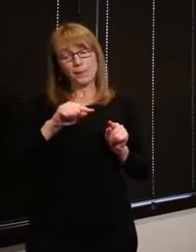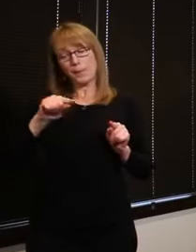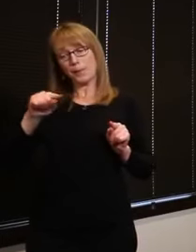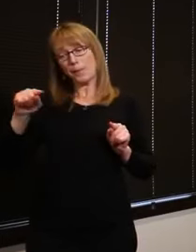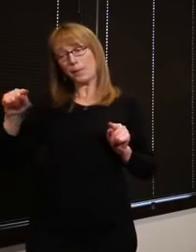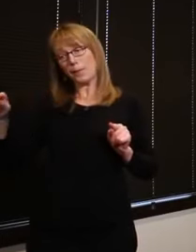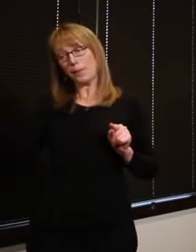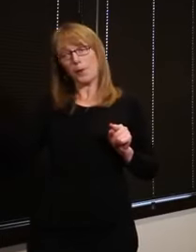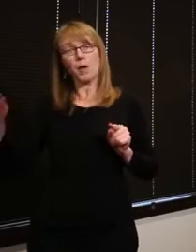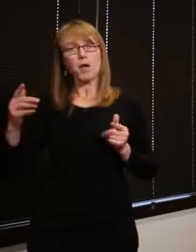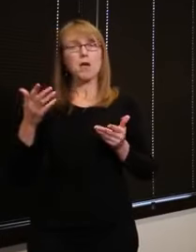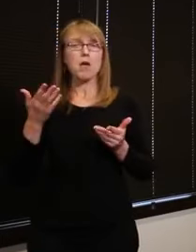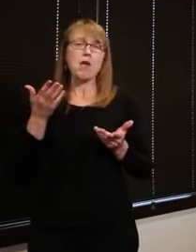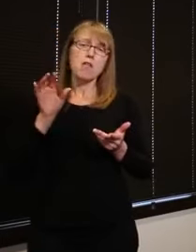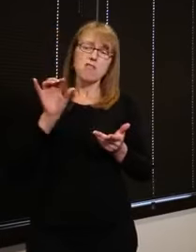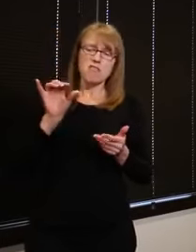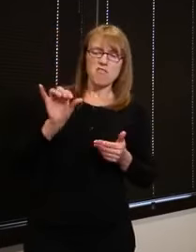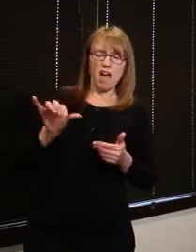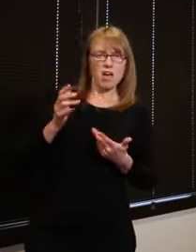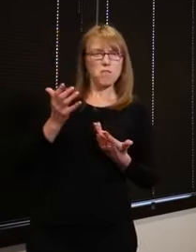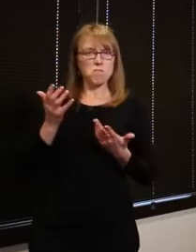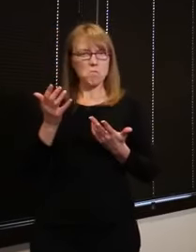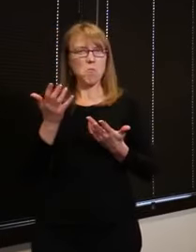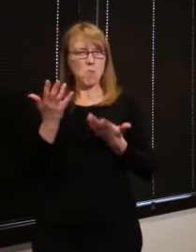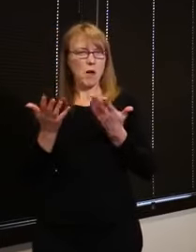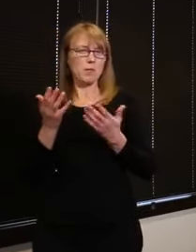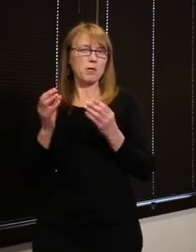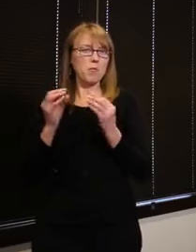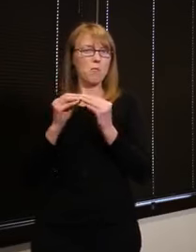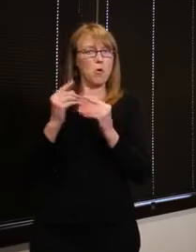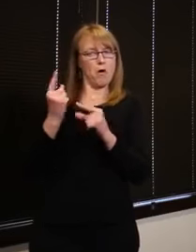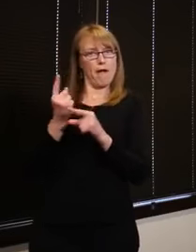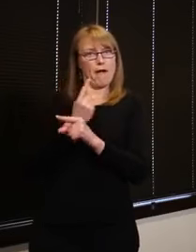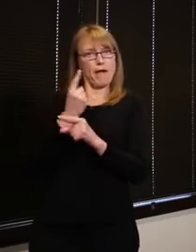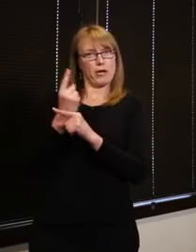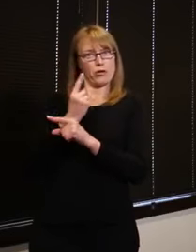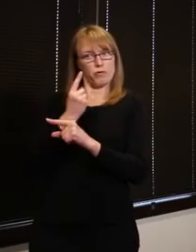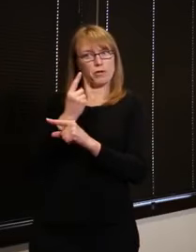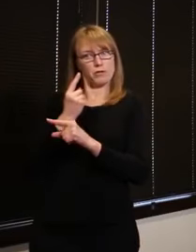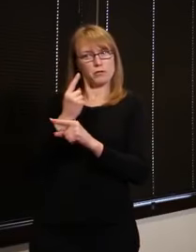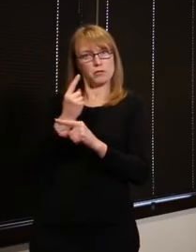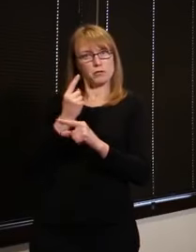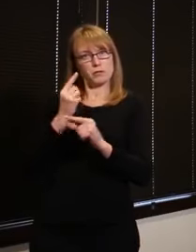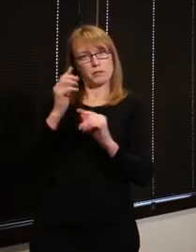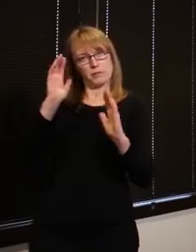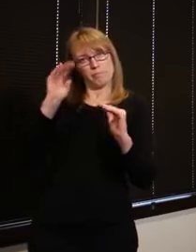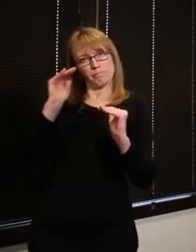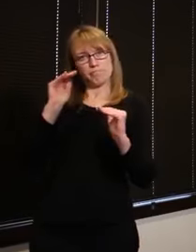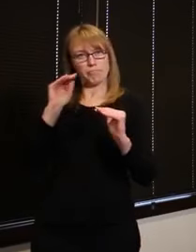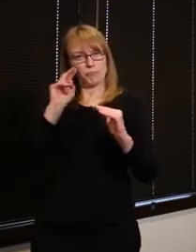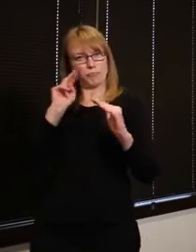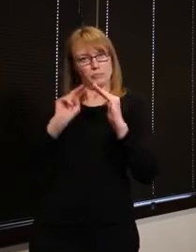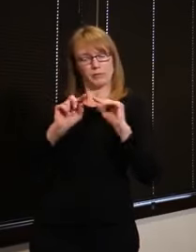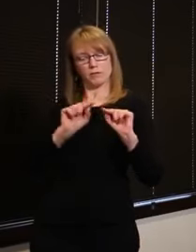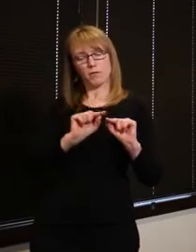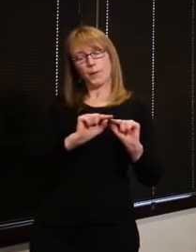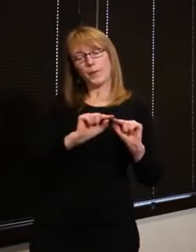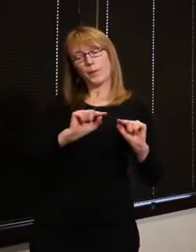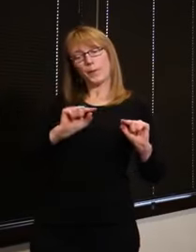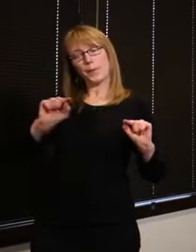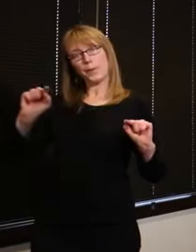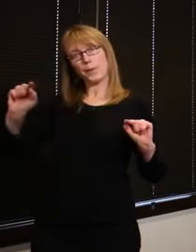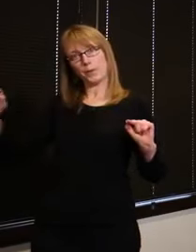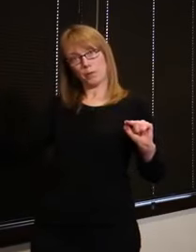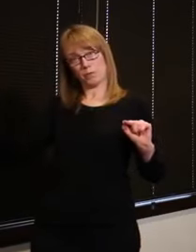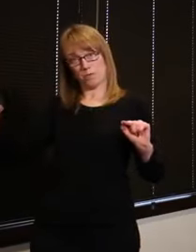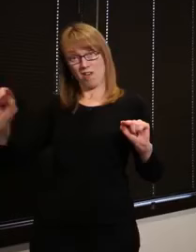the more accurate prediction using real-time data that we're observing here in the St. Louis metropolitan area, and then